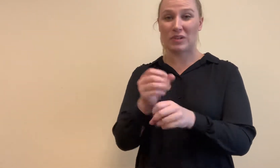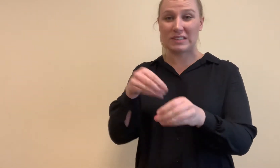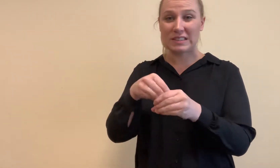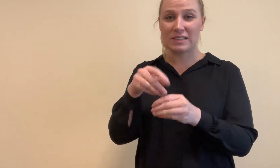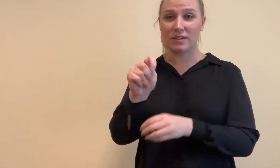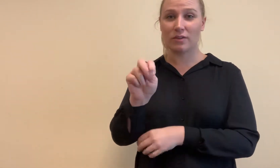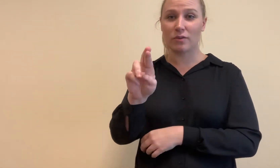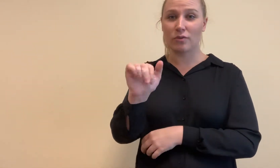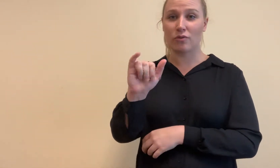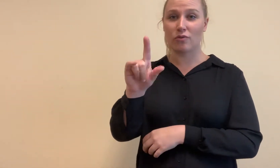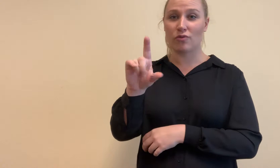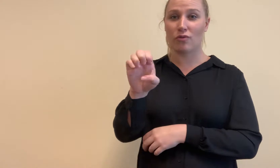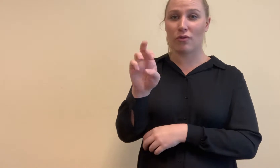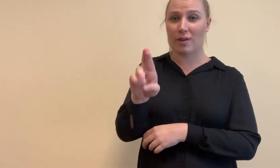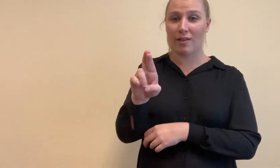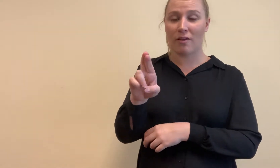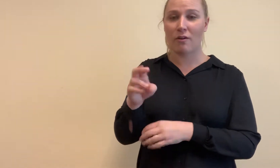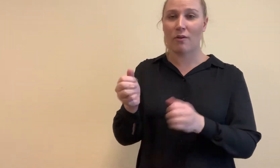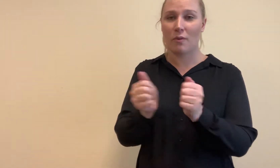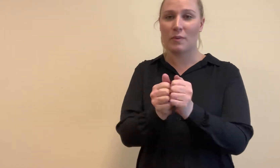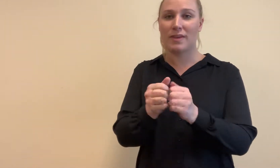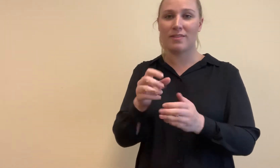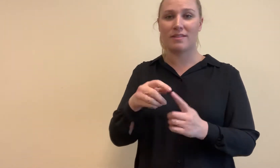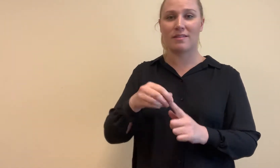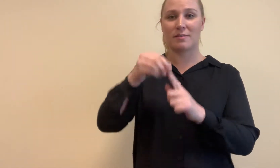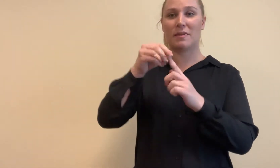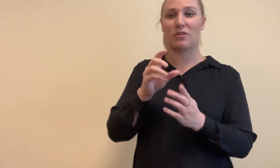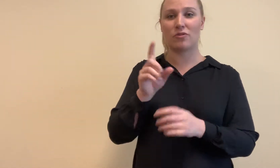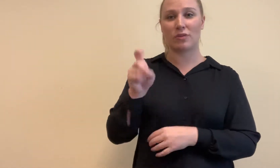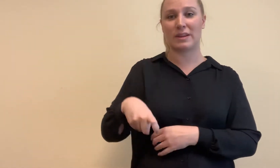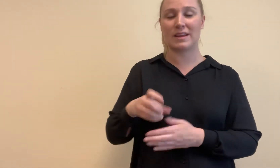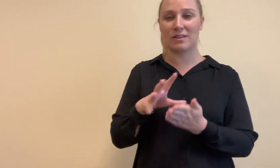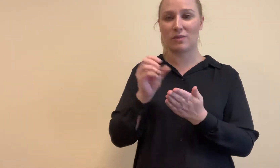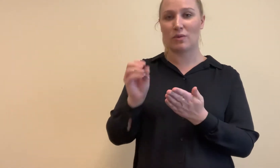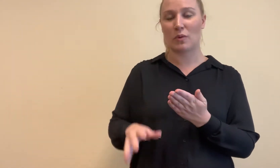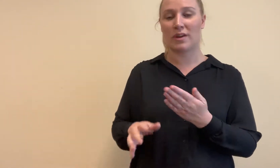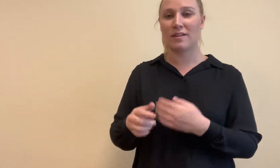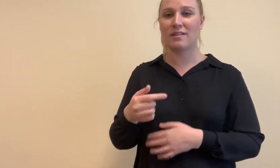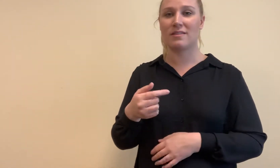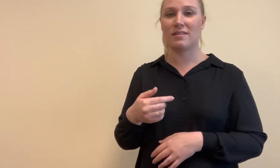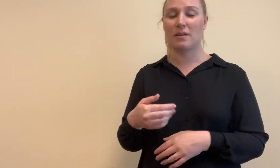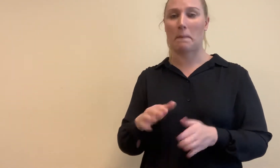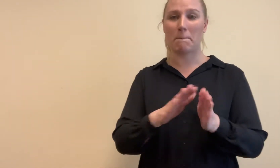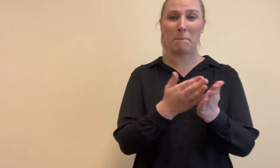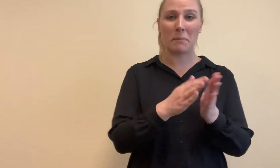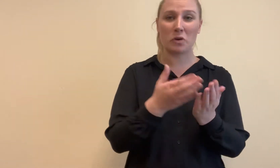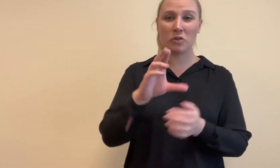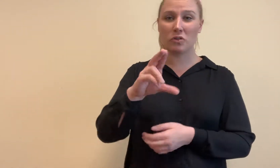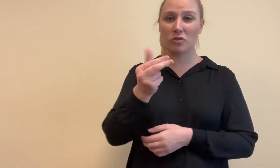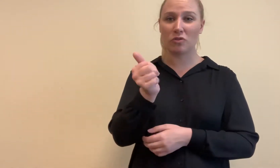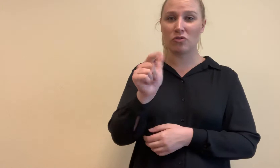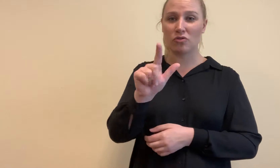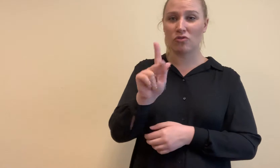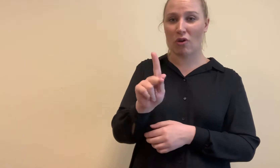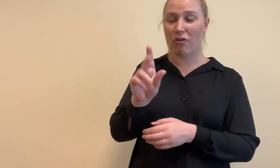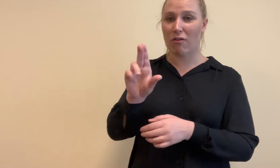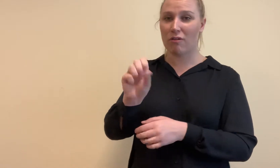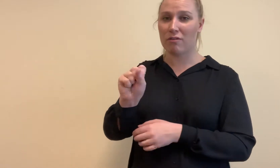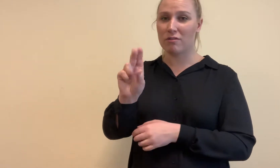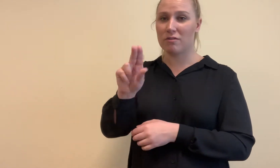with some special needs students, and I had no books, no chalk, no supplies, nothing, and I was